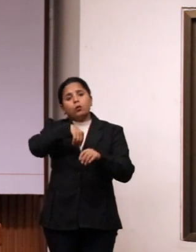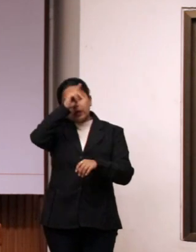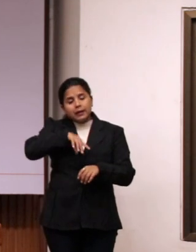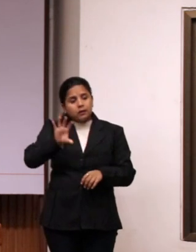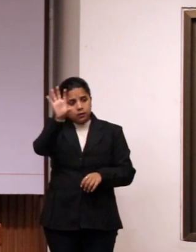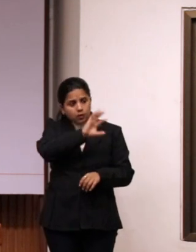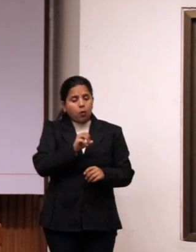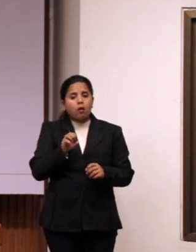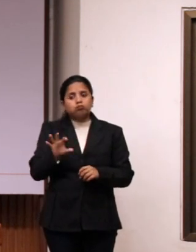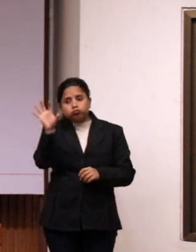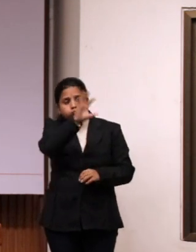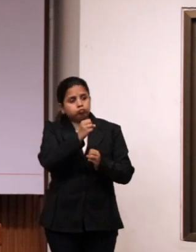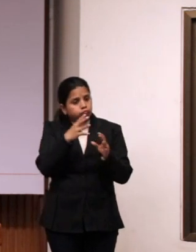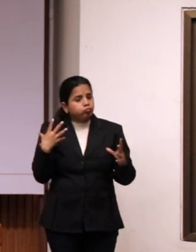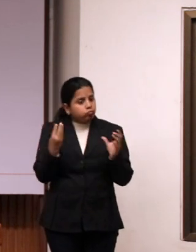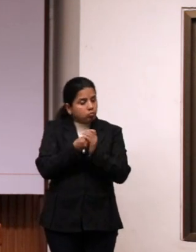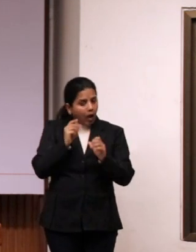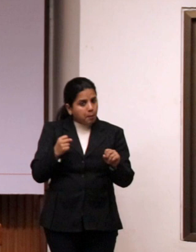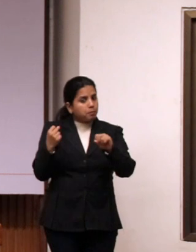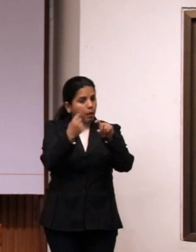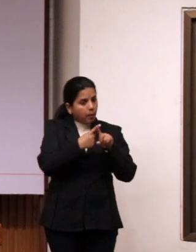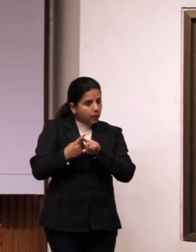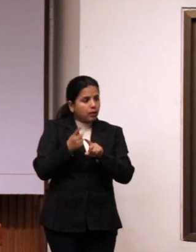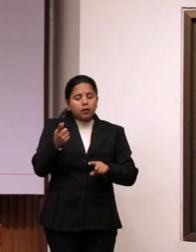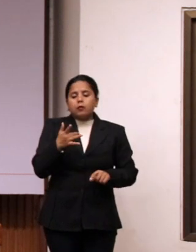whole geography? Or by the way, like